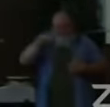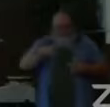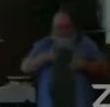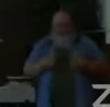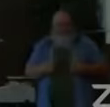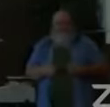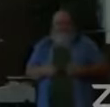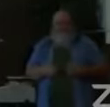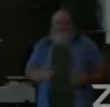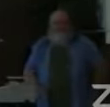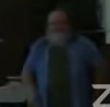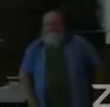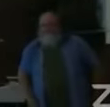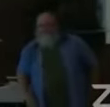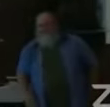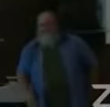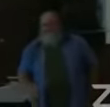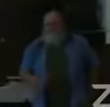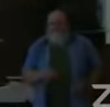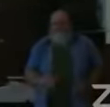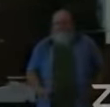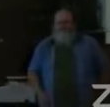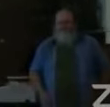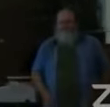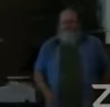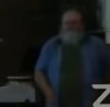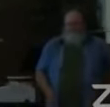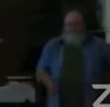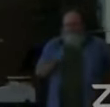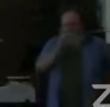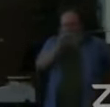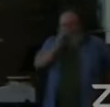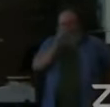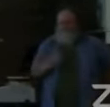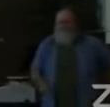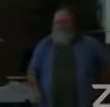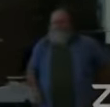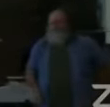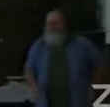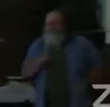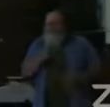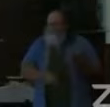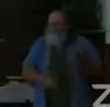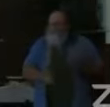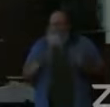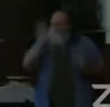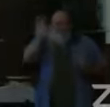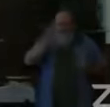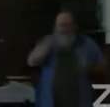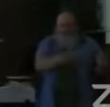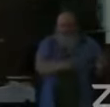Some of you are hoping that the sermon will get over sooner. I don't know. I don't know. What do you put your hope in?